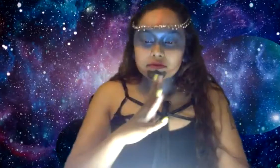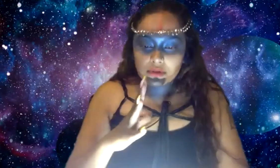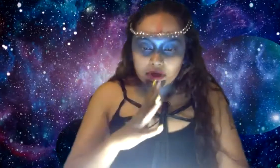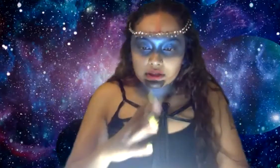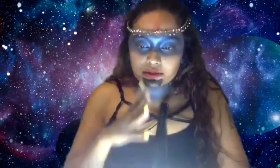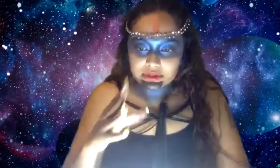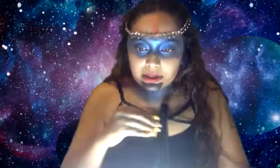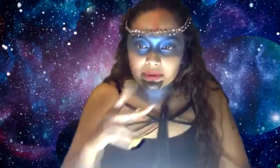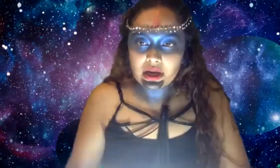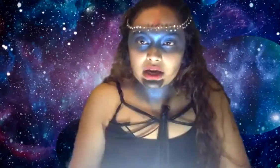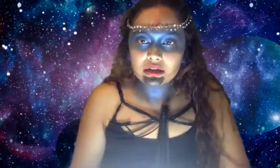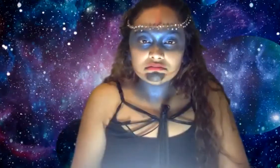will brighten.